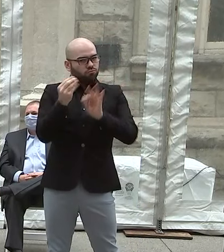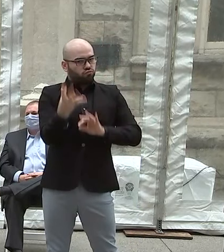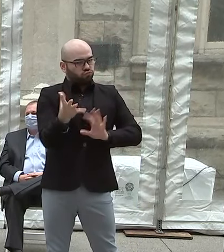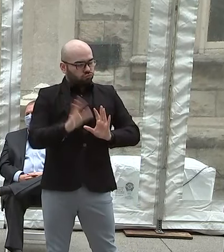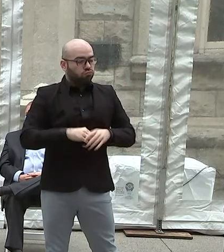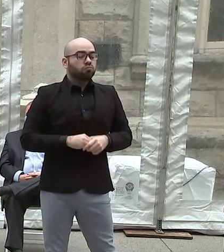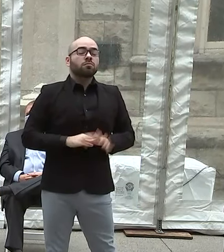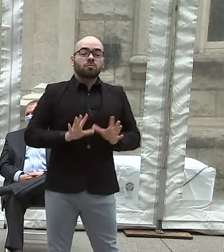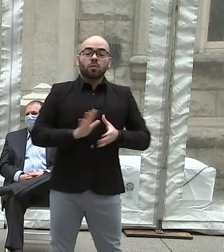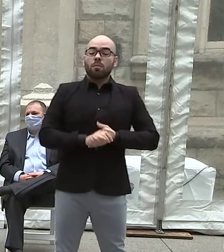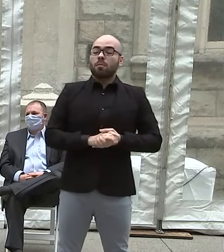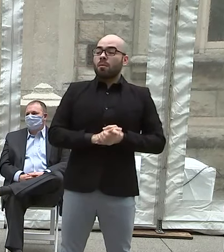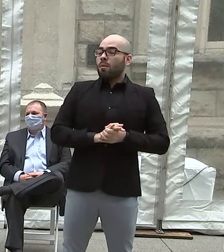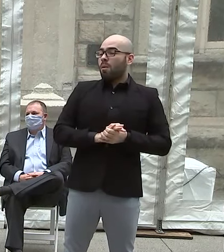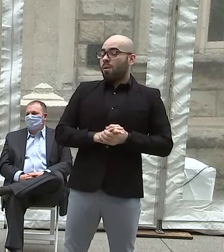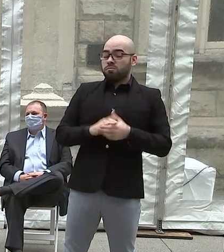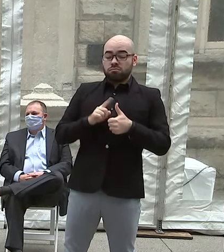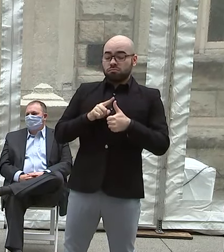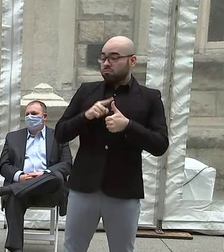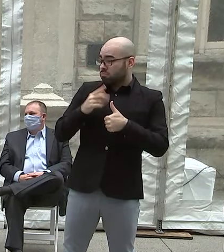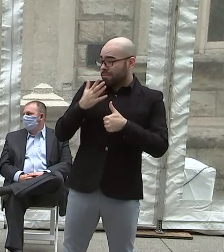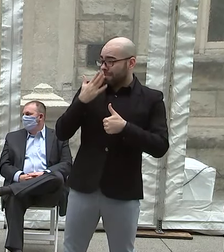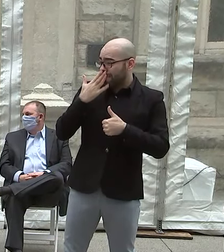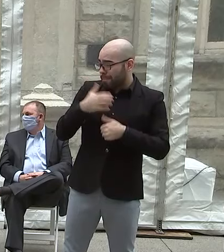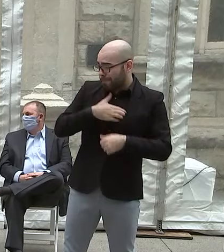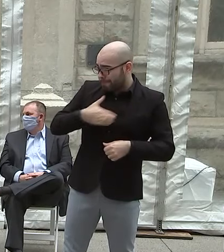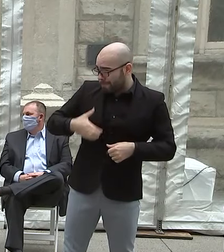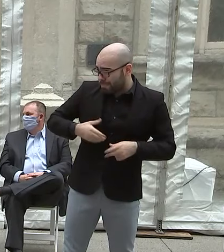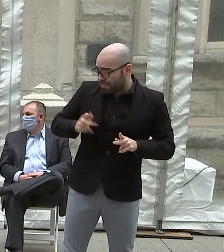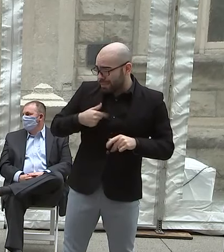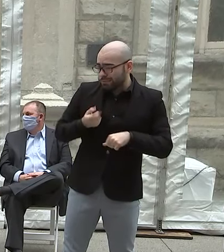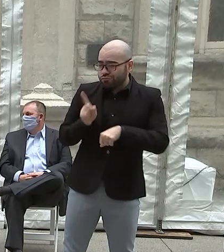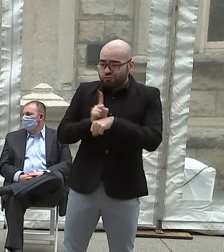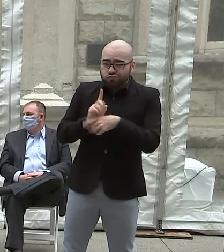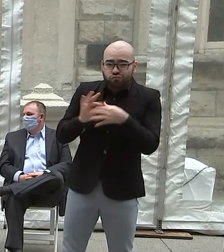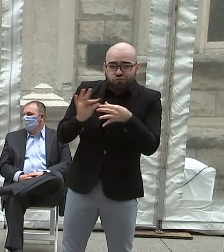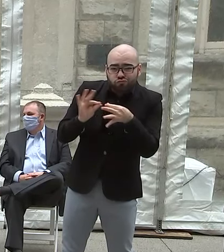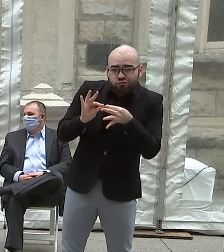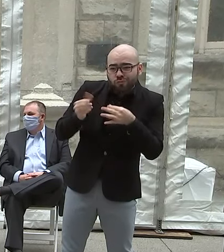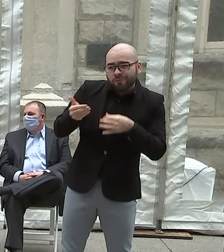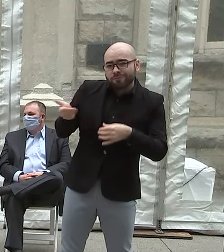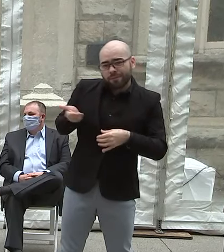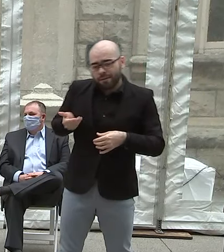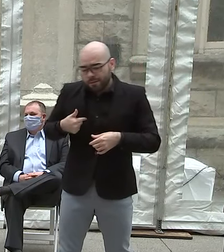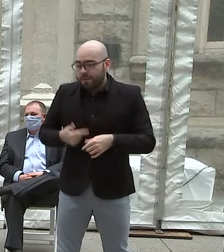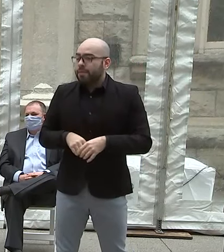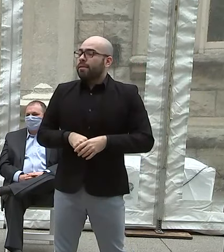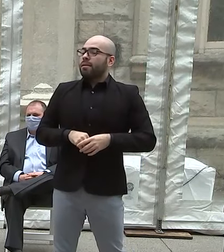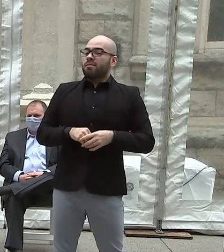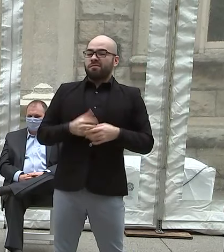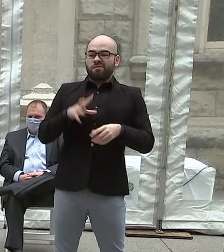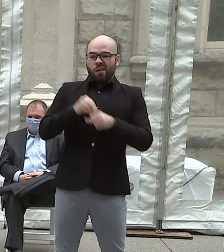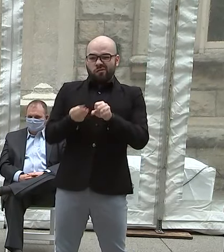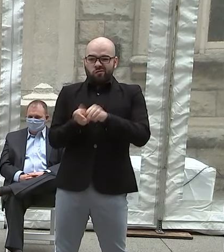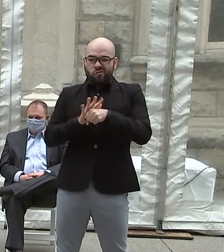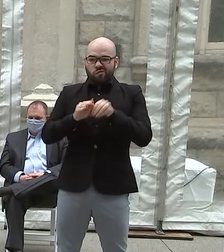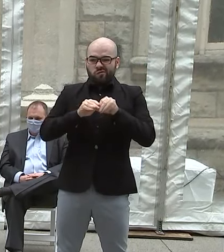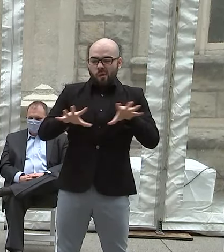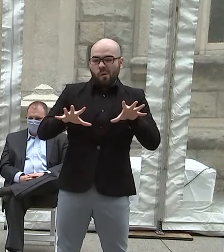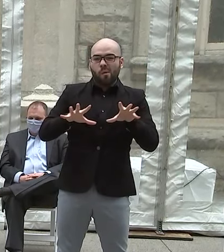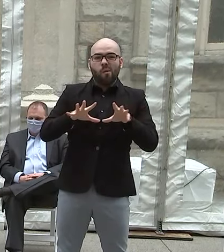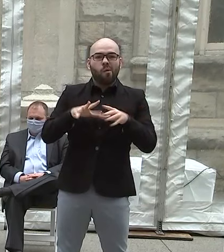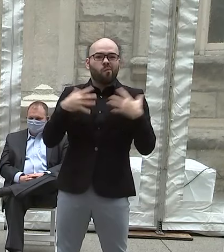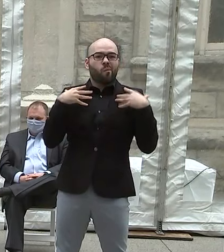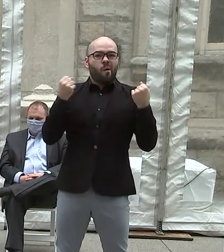alive. Thank you, Mayor Lightfoot, for inviting us to take part of this COVID-19 recovery task